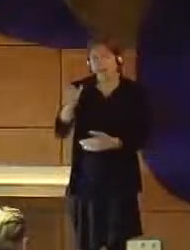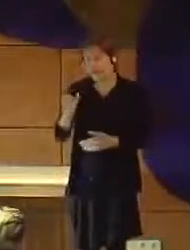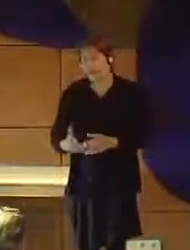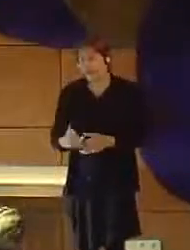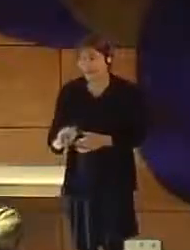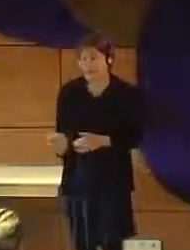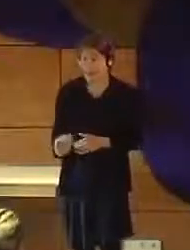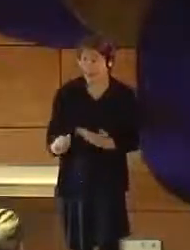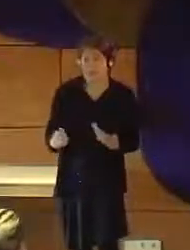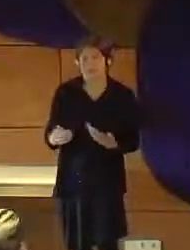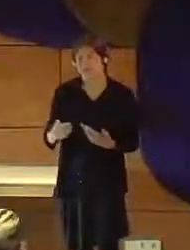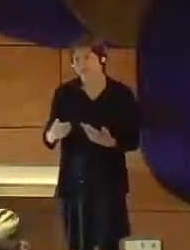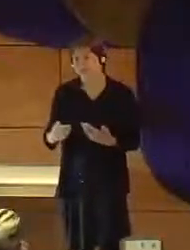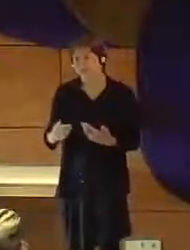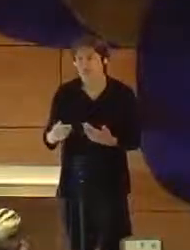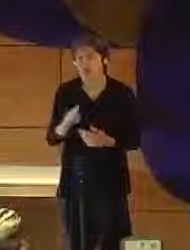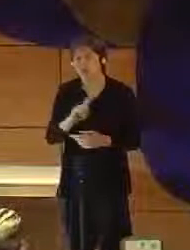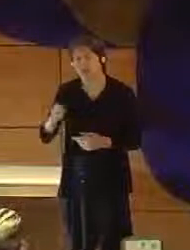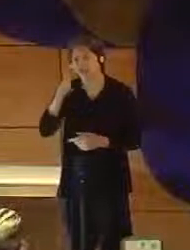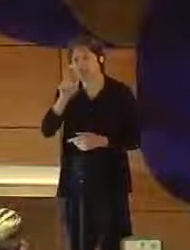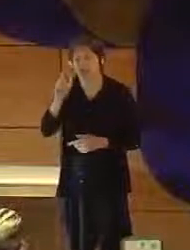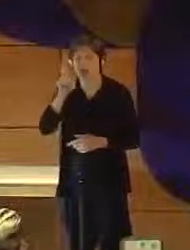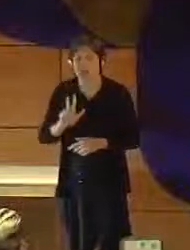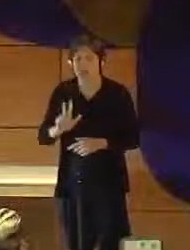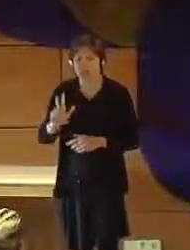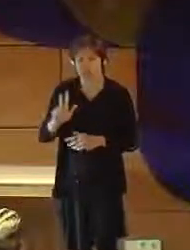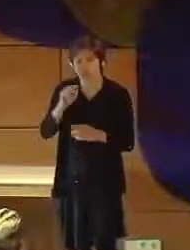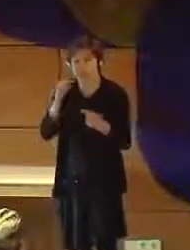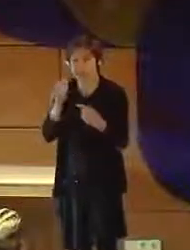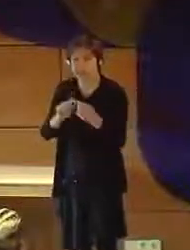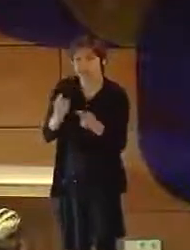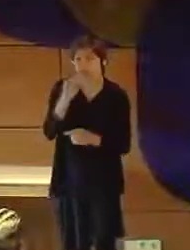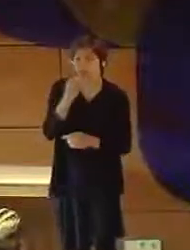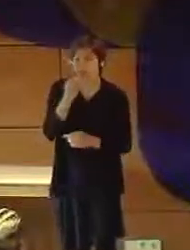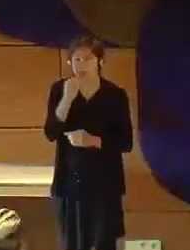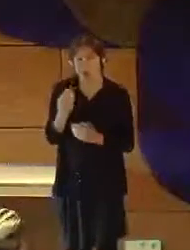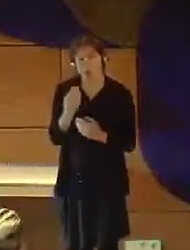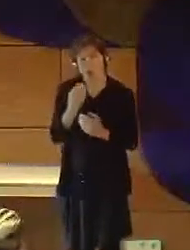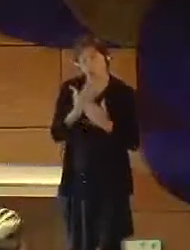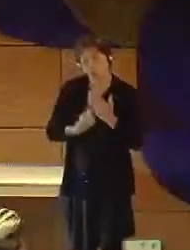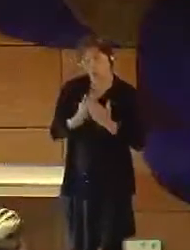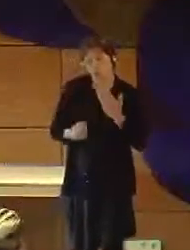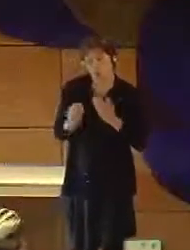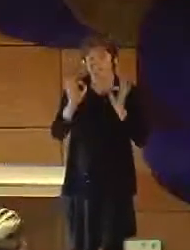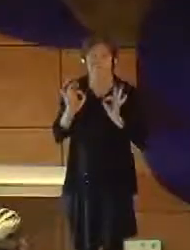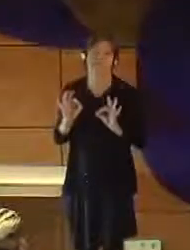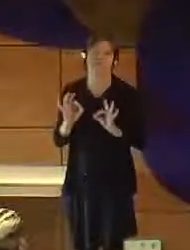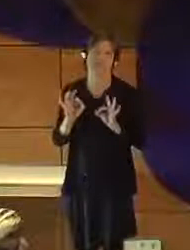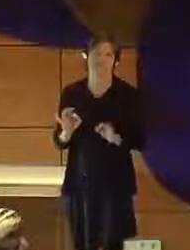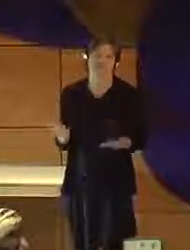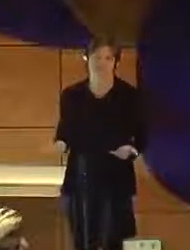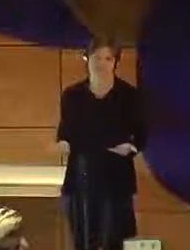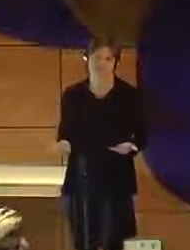nutrition is as good as it can be. And if that means a gastrostomy or a nasogastric tube